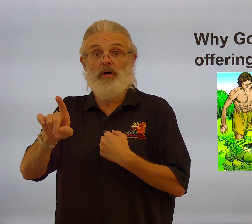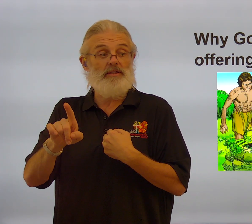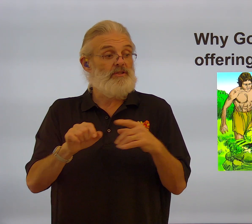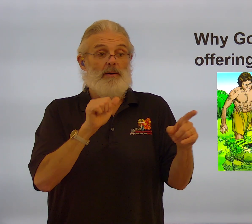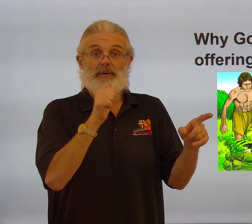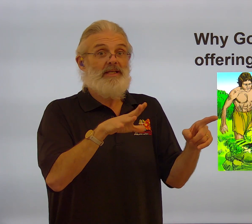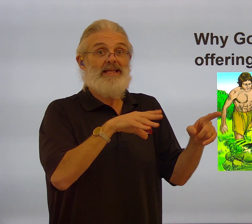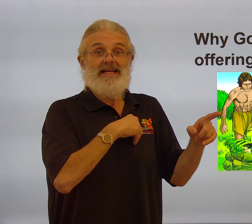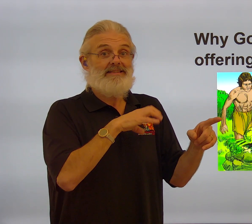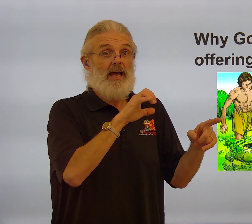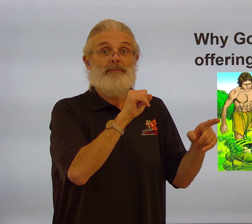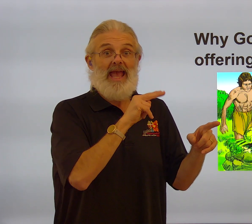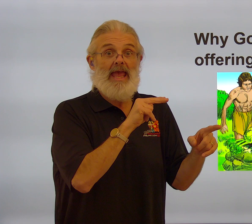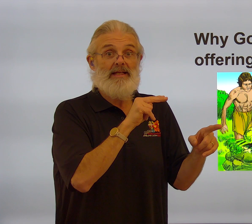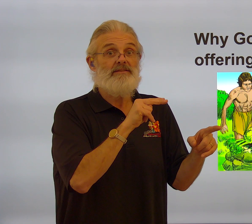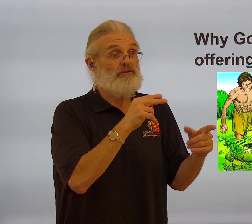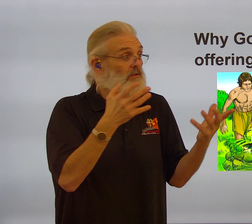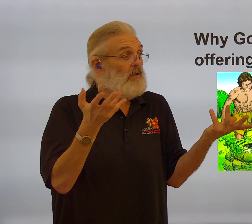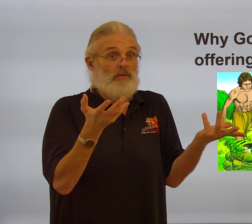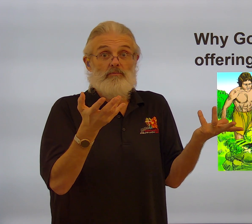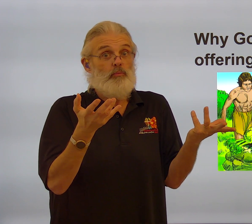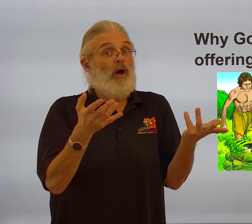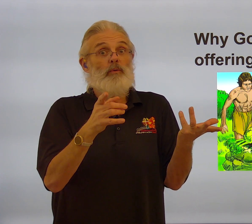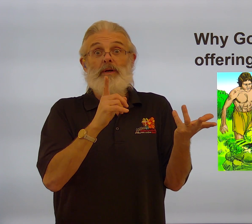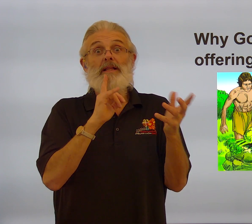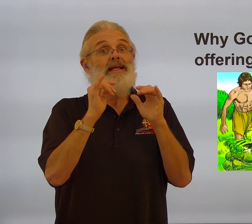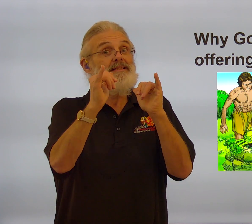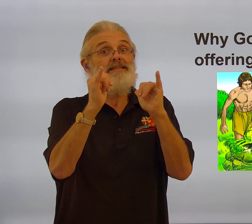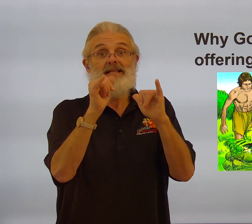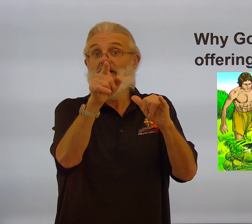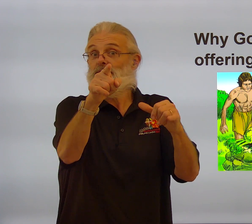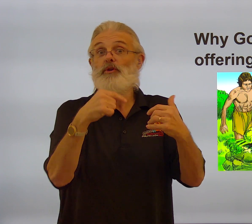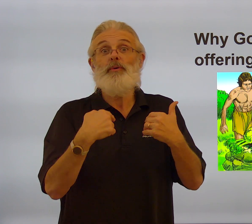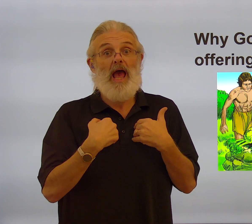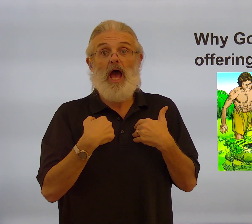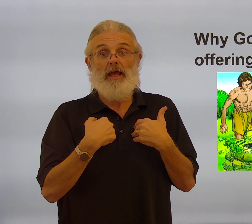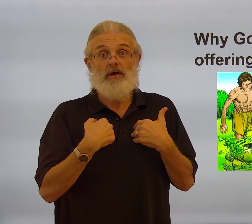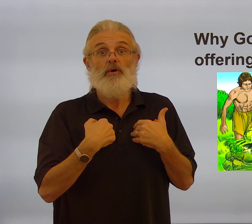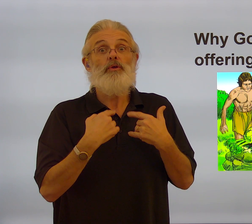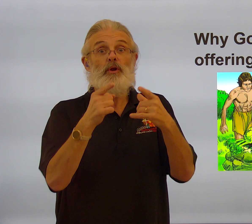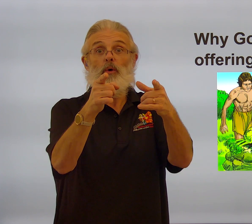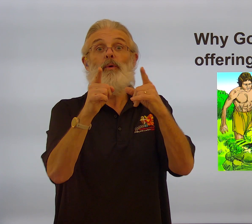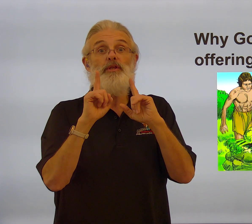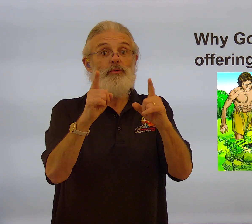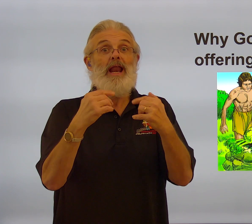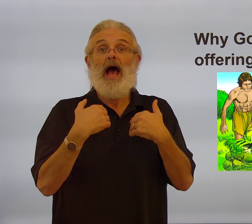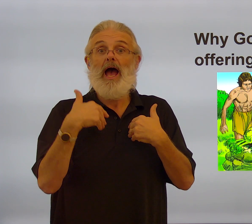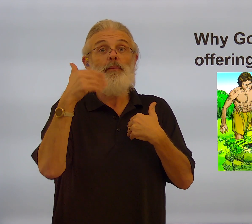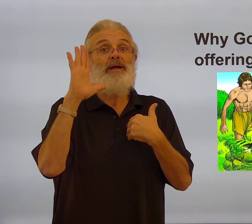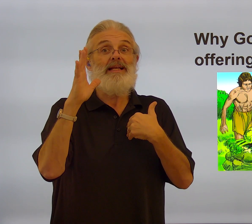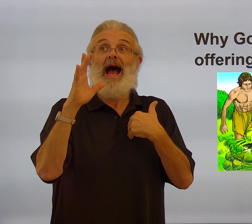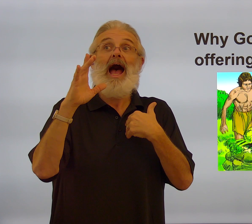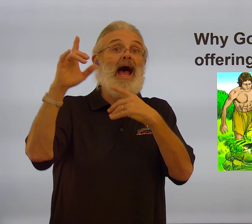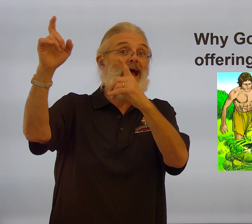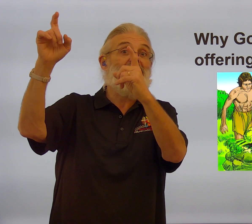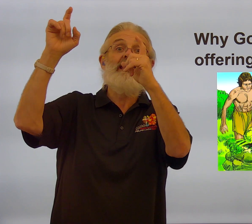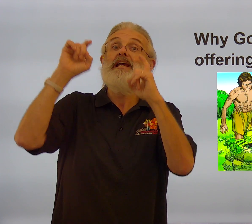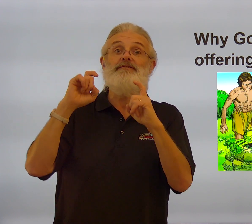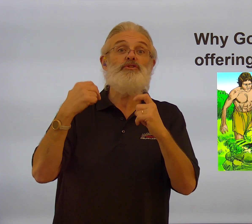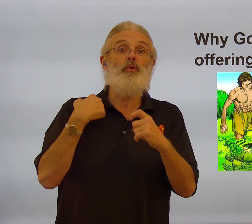Abel's but didn't accept Cain's. Really, it's the same for you and I. You know, when God gives to